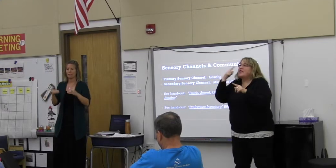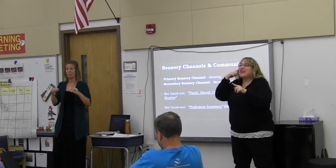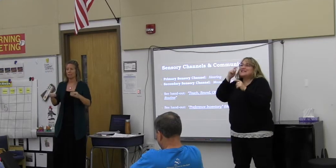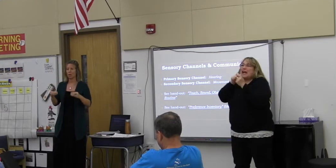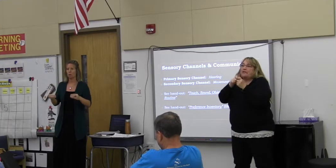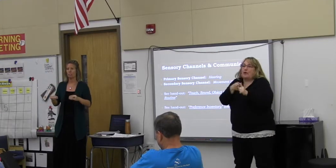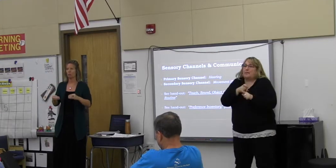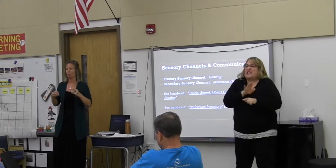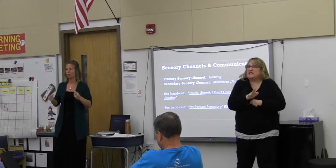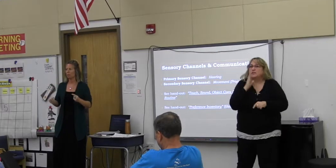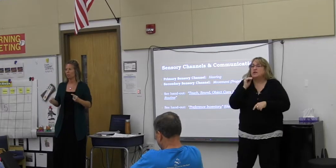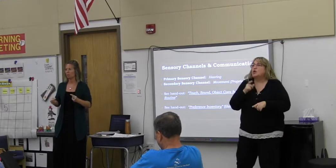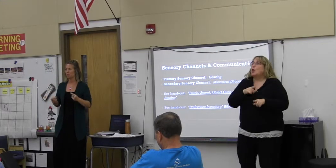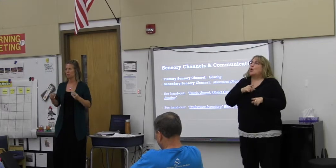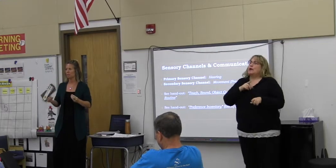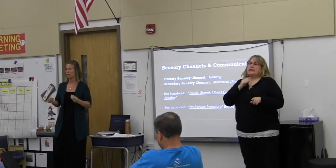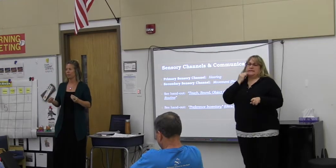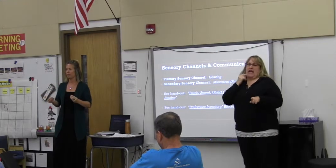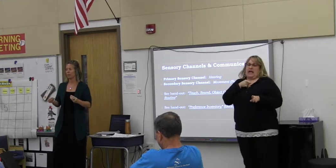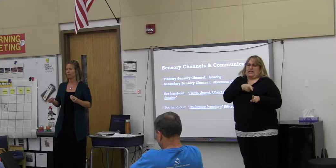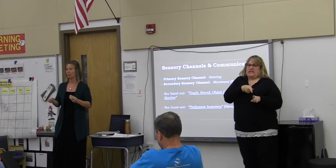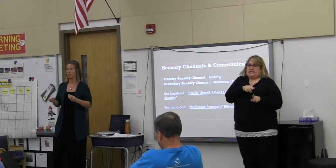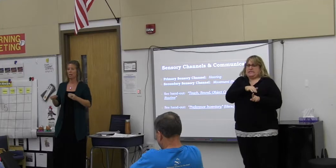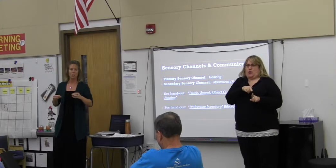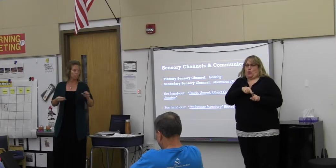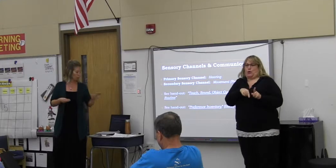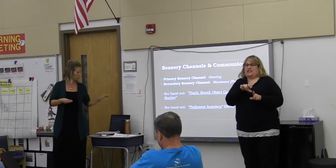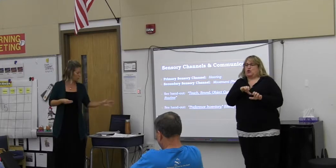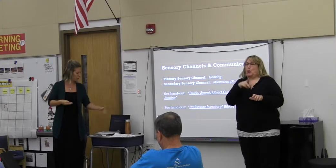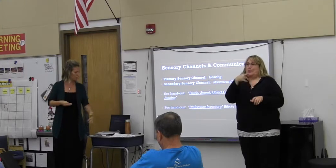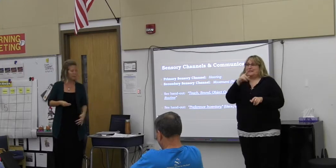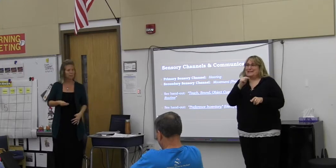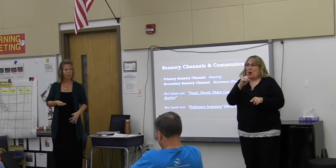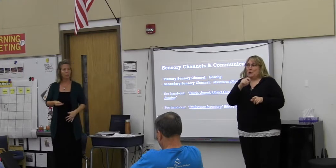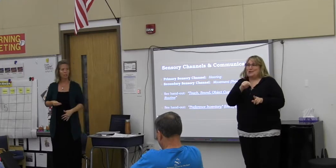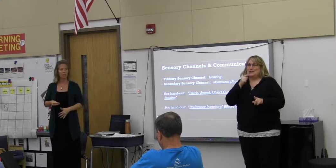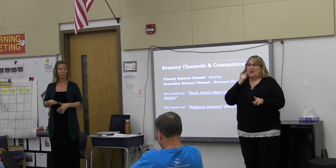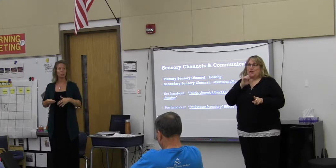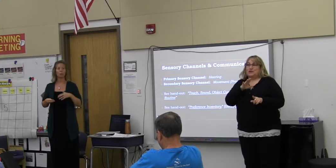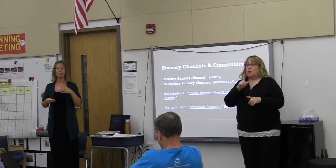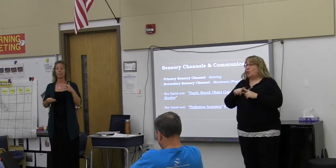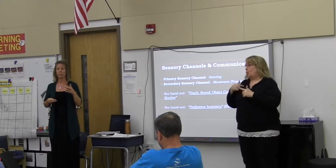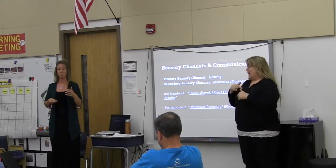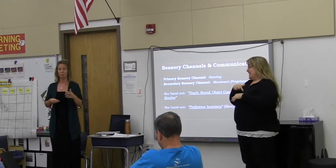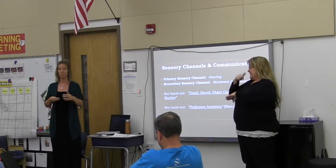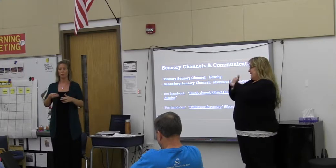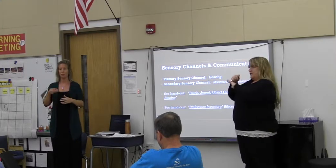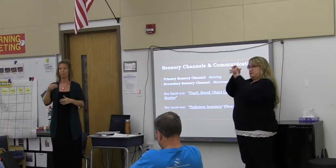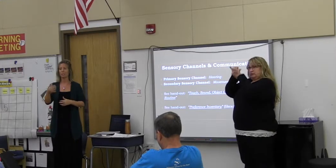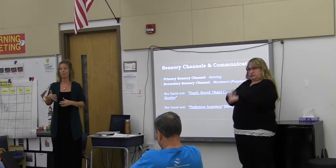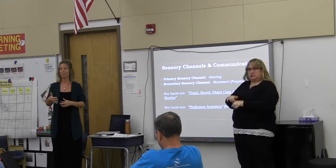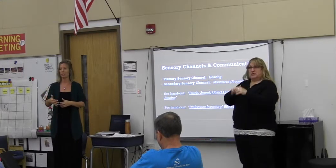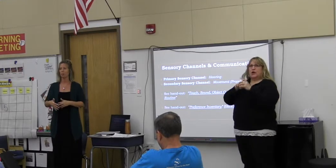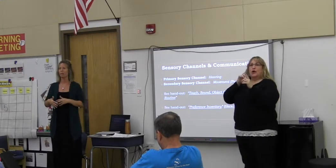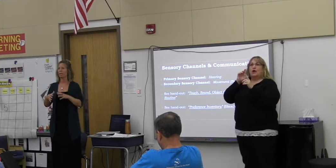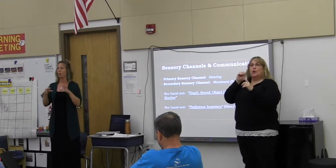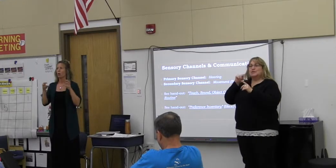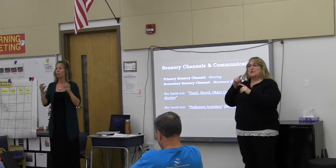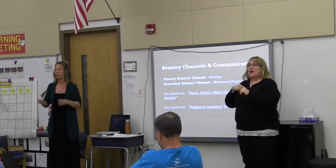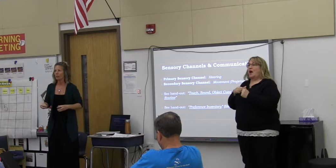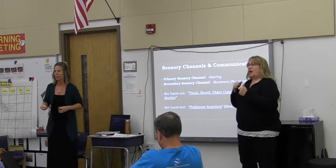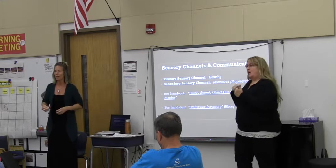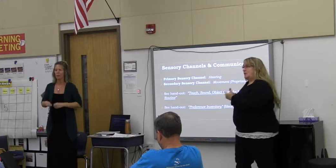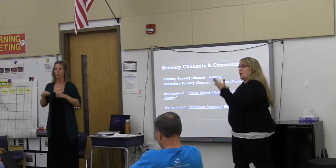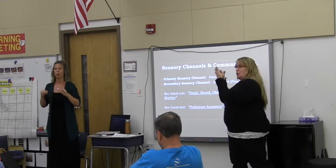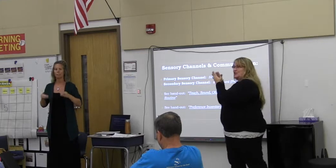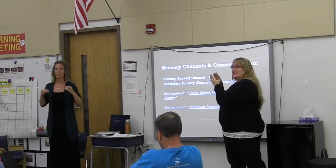when Stan is in OT, what does he do? What does he experience? So when we created these object cues, we went to Amy and we went to Lisa and we said,